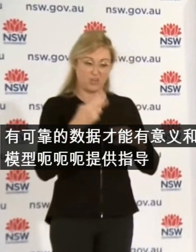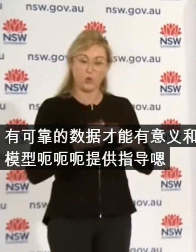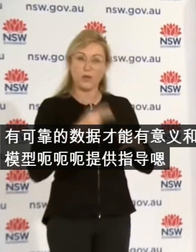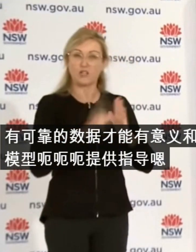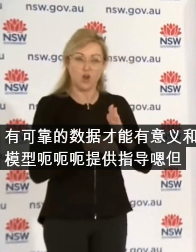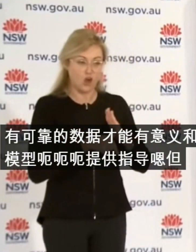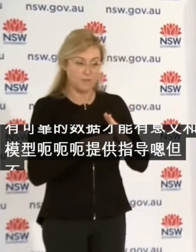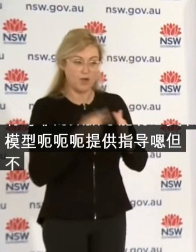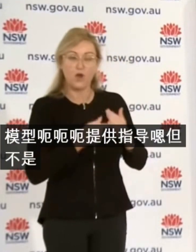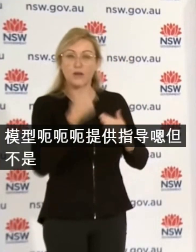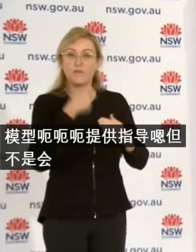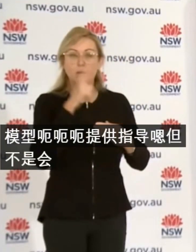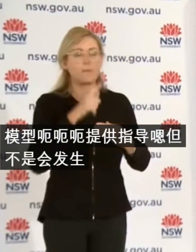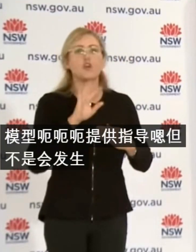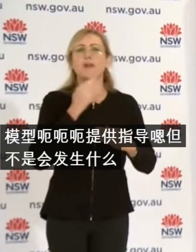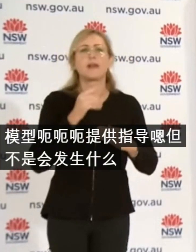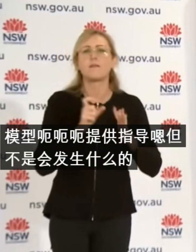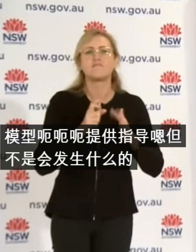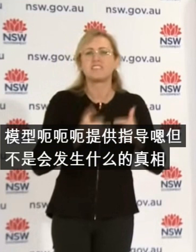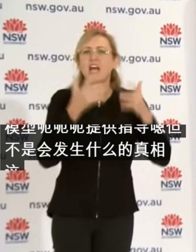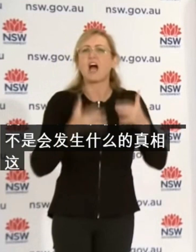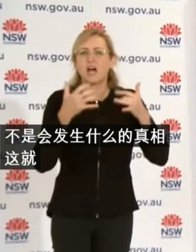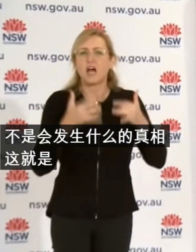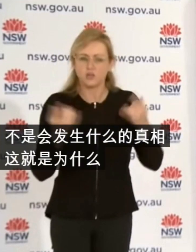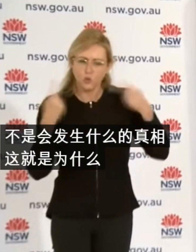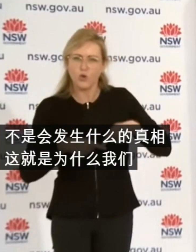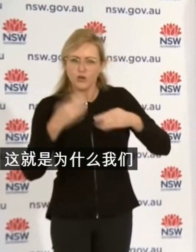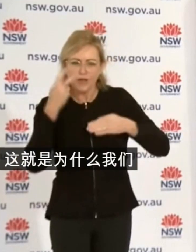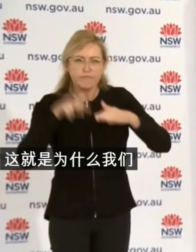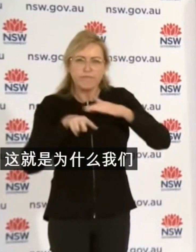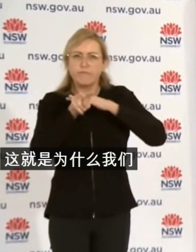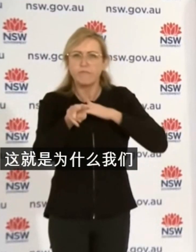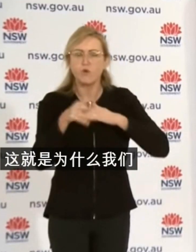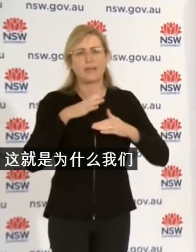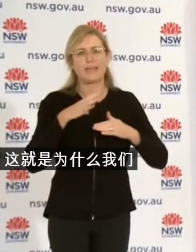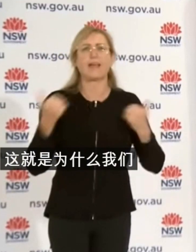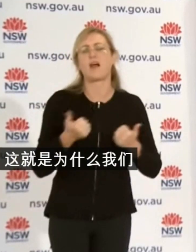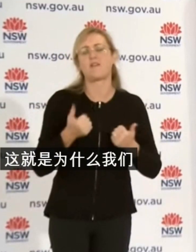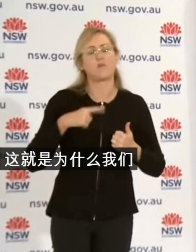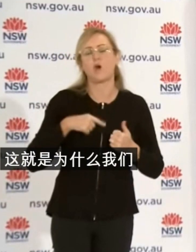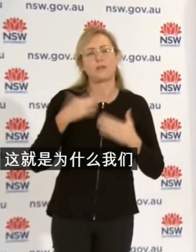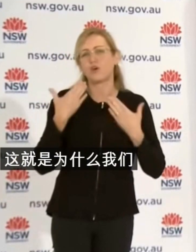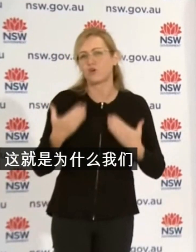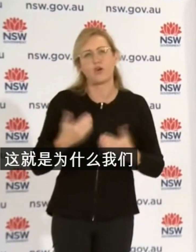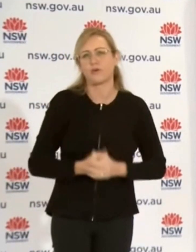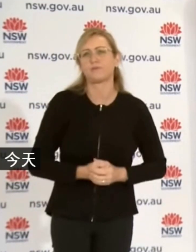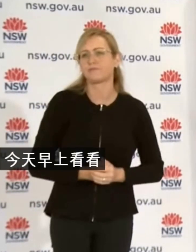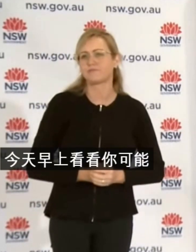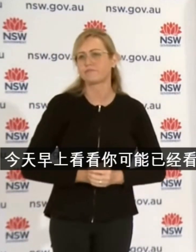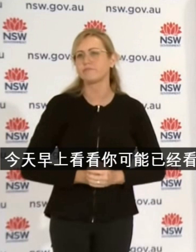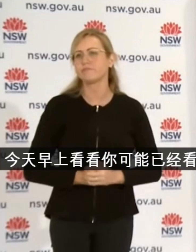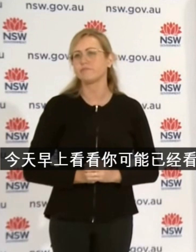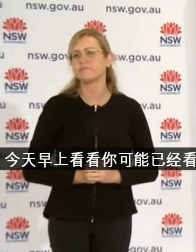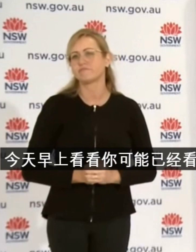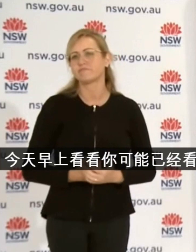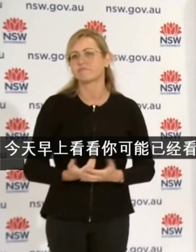provide guidance, but not the truth of what will happen, and that's why it's important that we look at a range of things. Follow up to the modelling issue, Doctor.